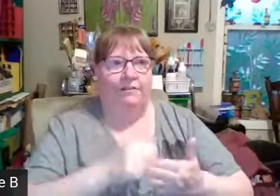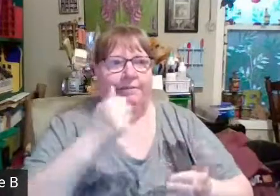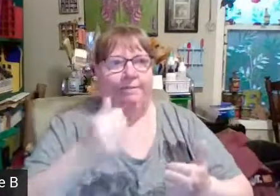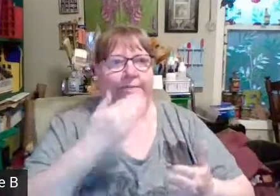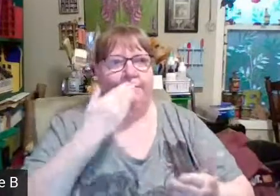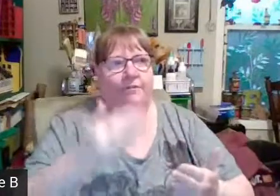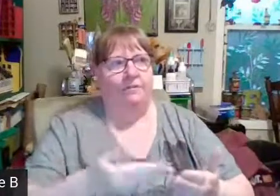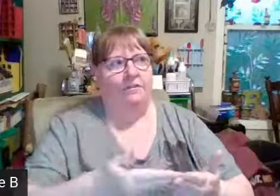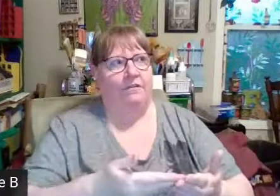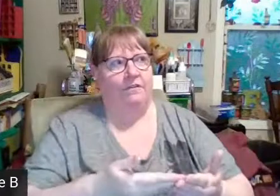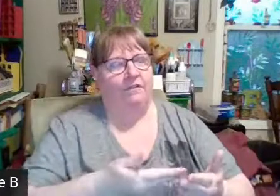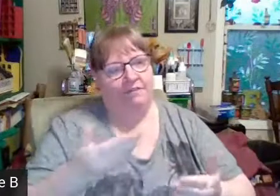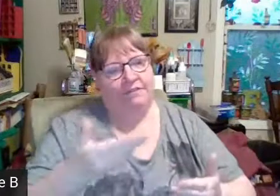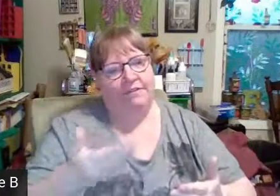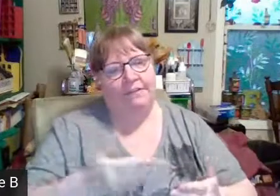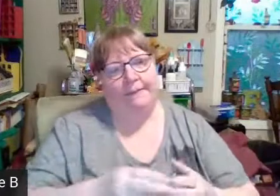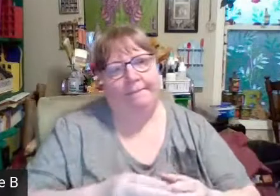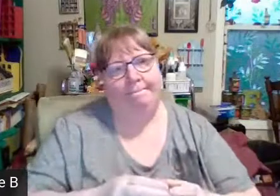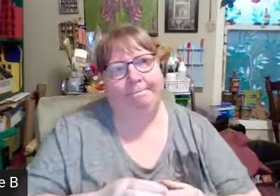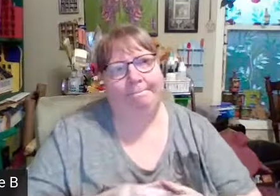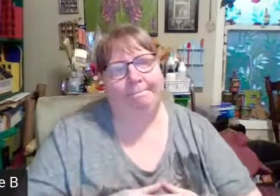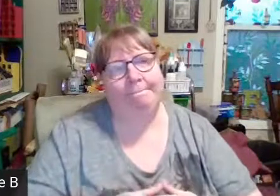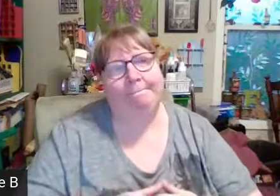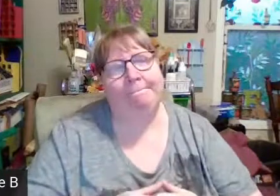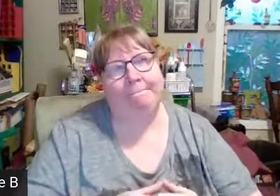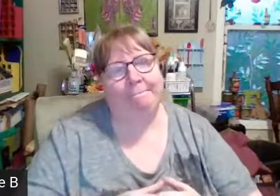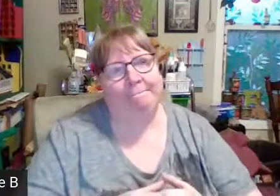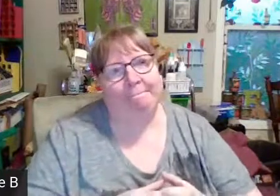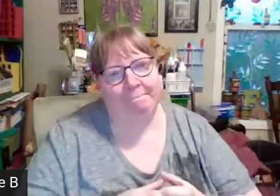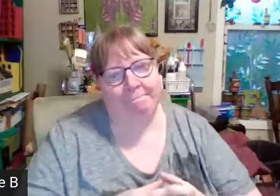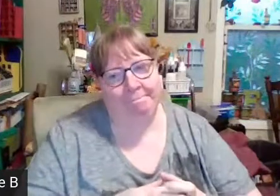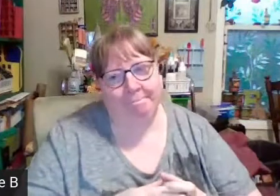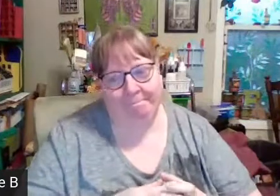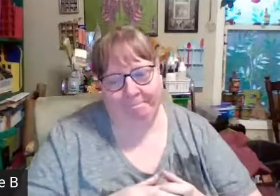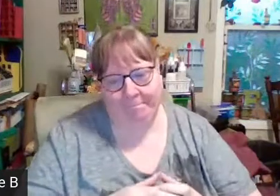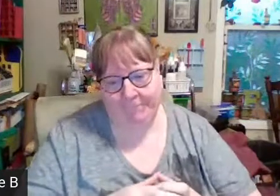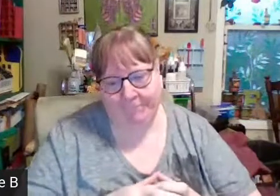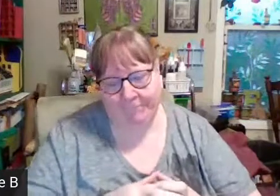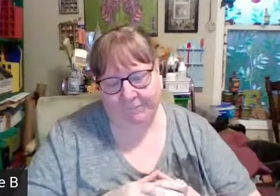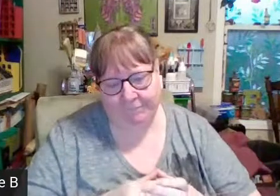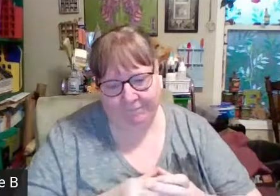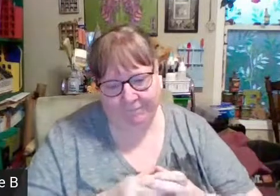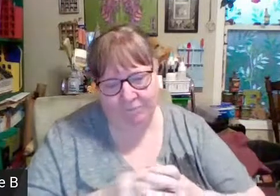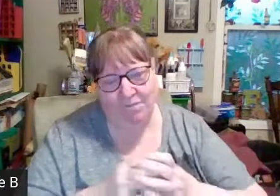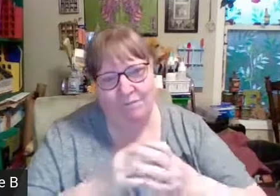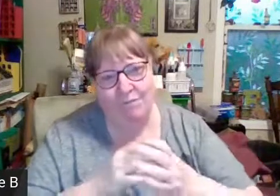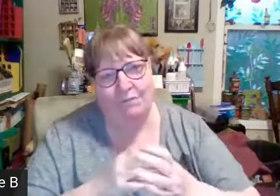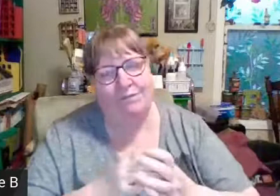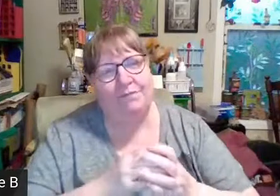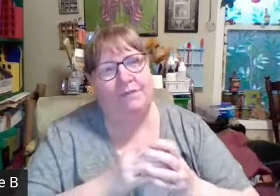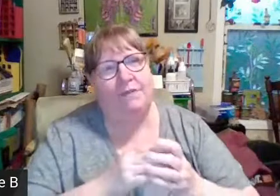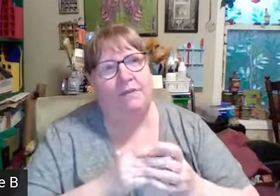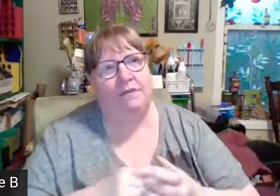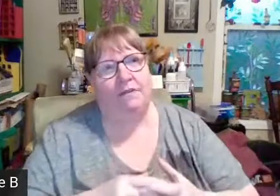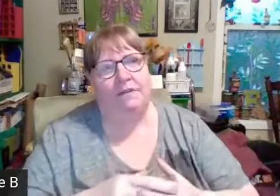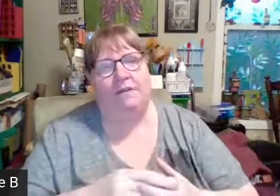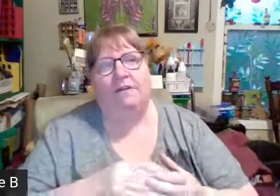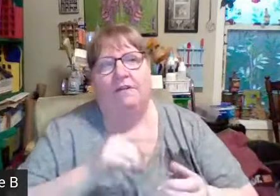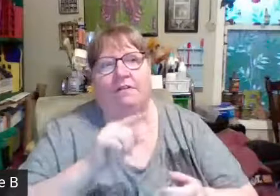are, if they're well out of the category and we haven't got it on a donation, you might not get it,